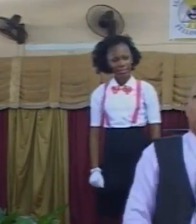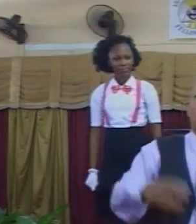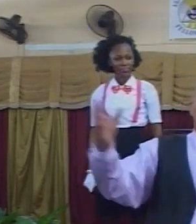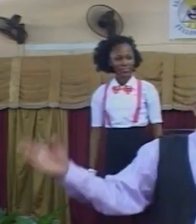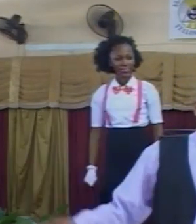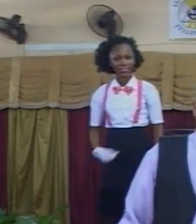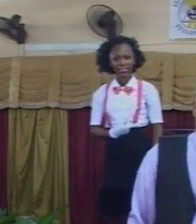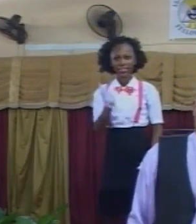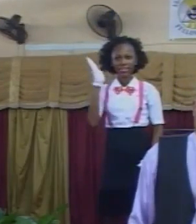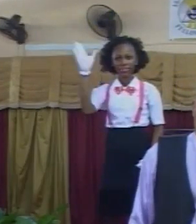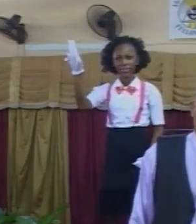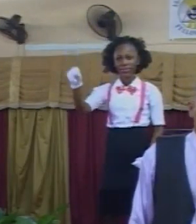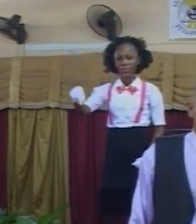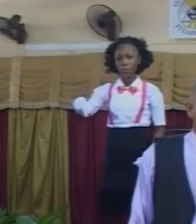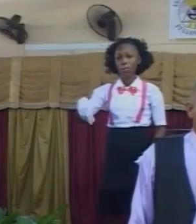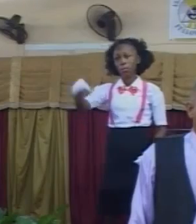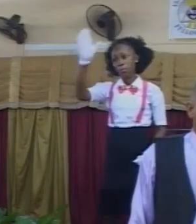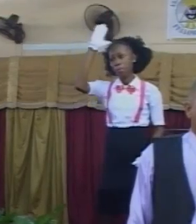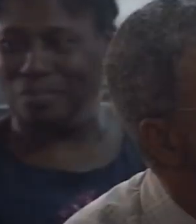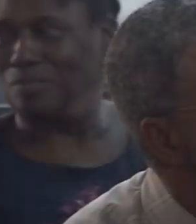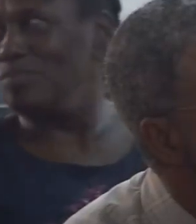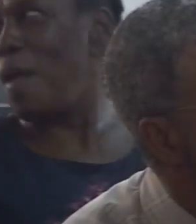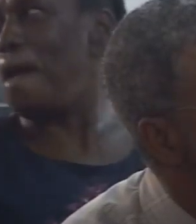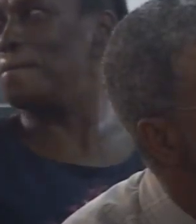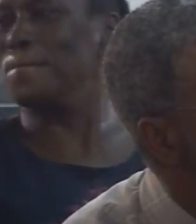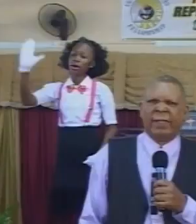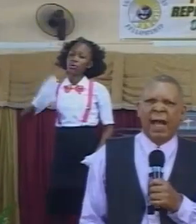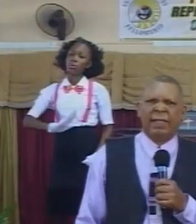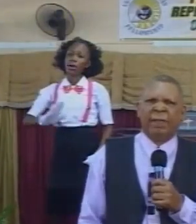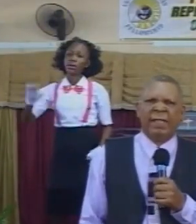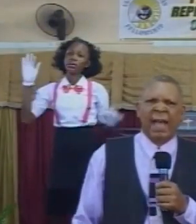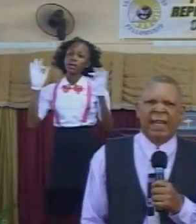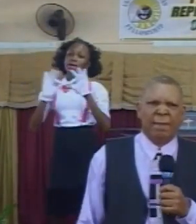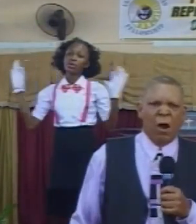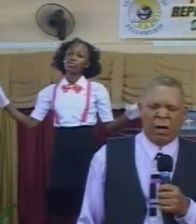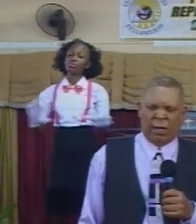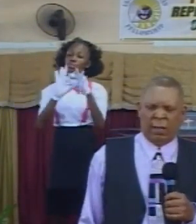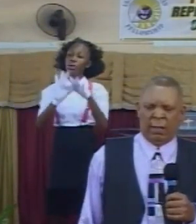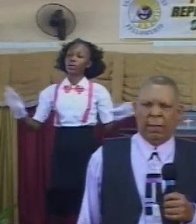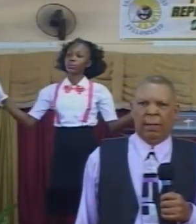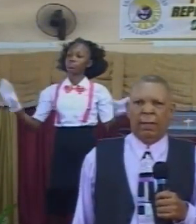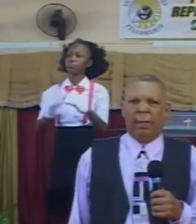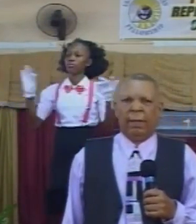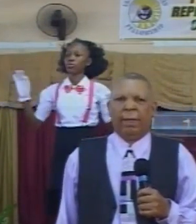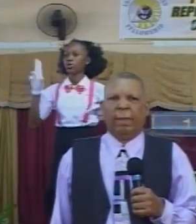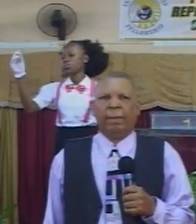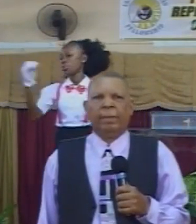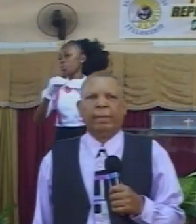There will be no longer any man and woman's story. You no longer have those kinds of desires anymore.